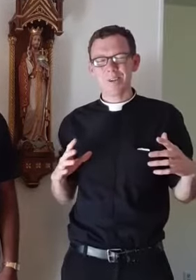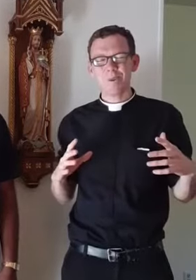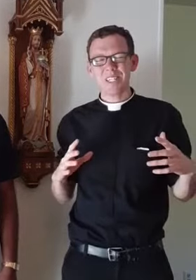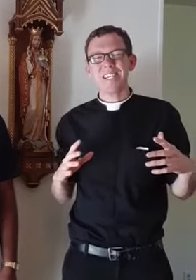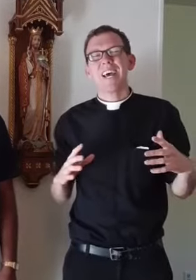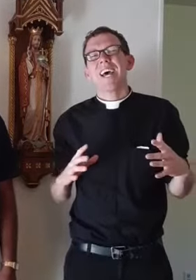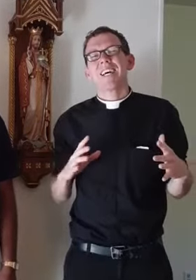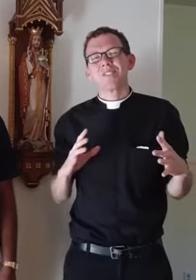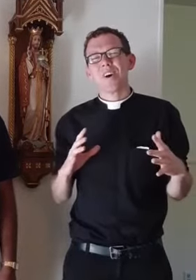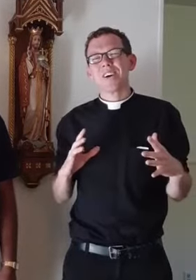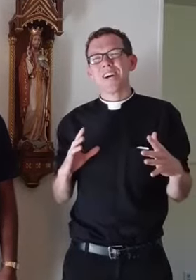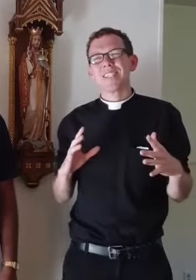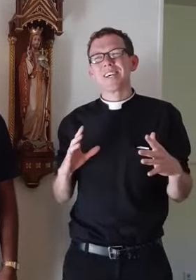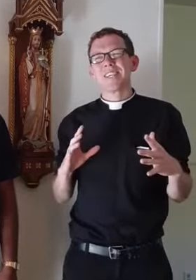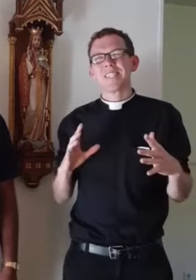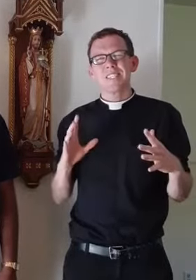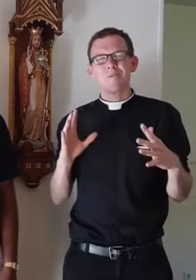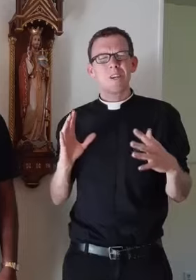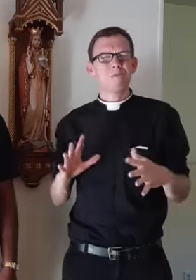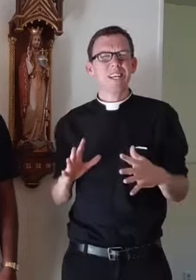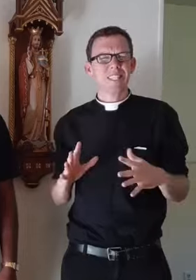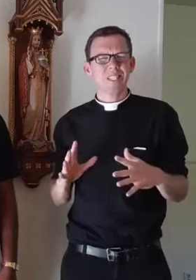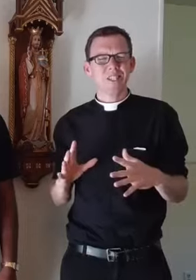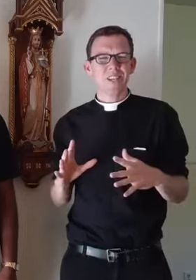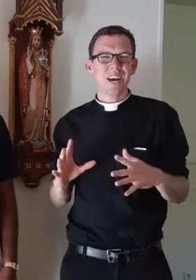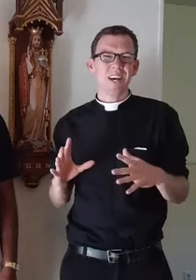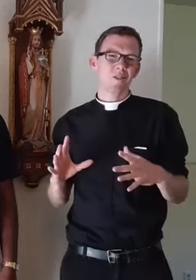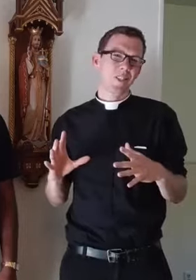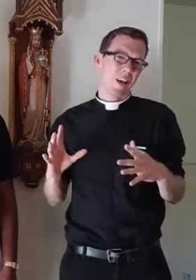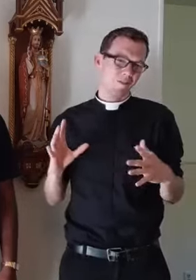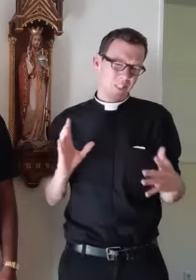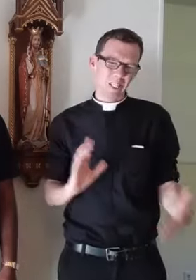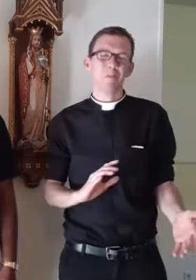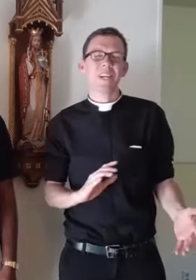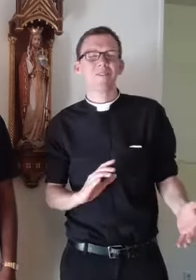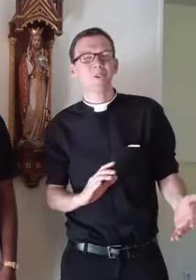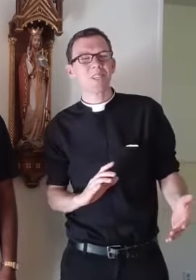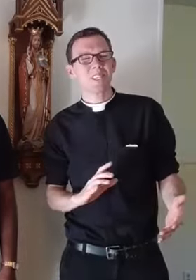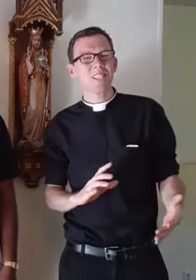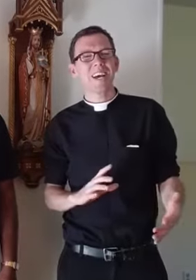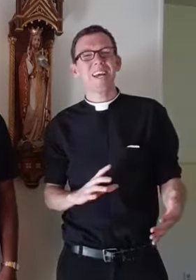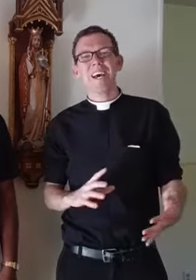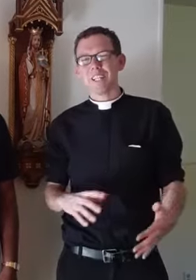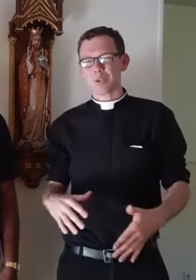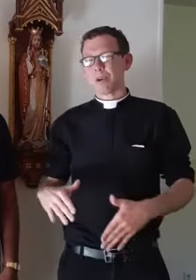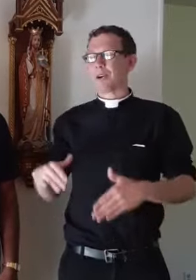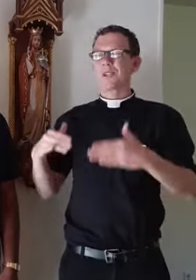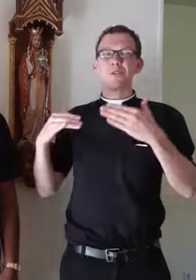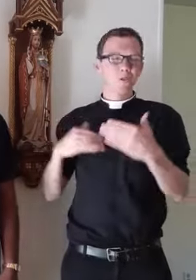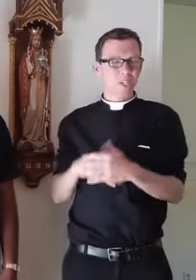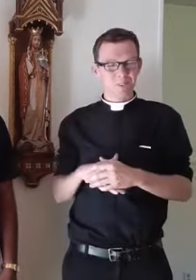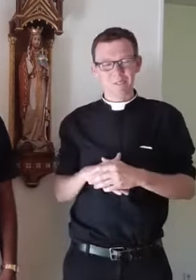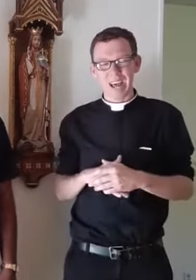mercy, as well as just many blessings to you as we have celebrated 4th of July, the spiritual freedom that